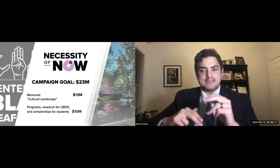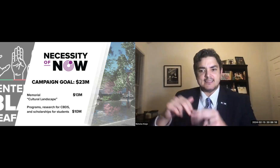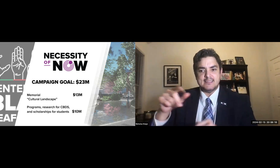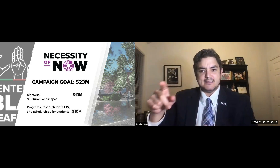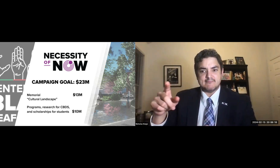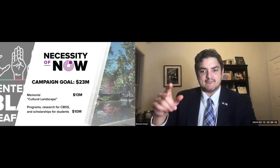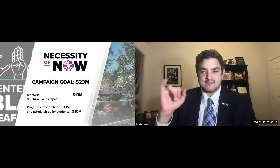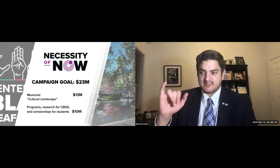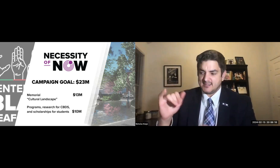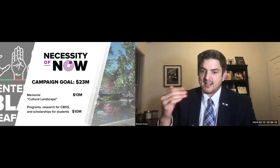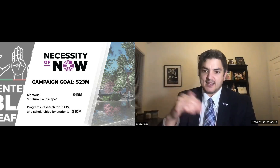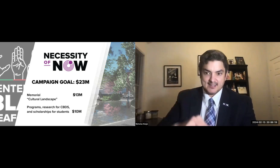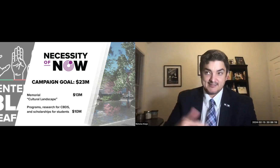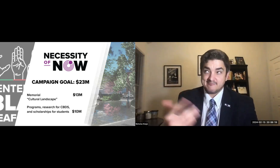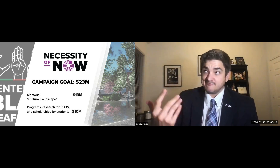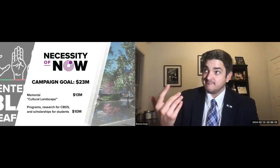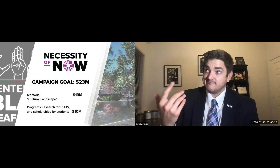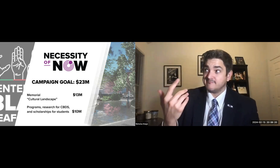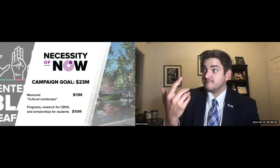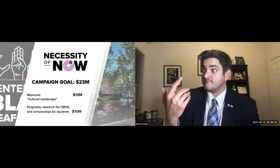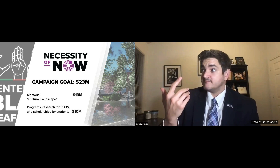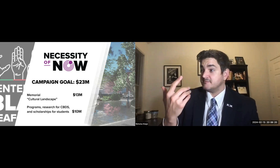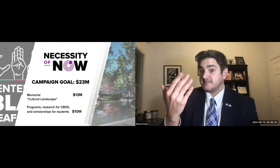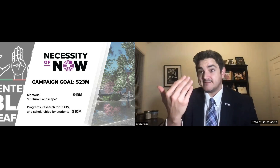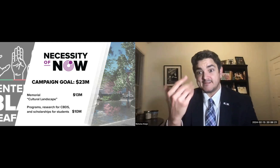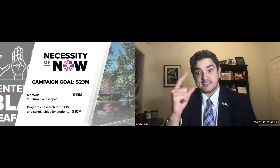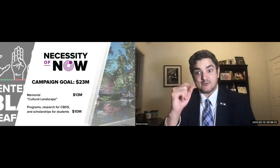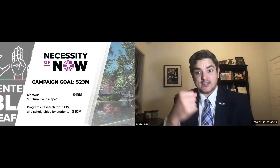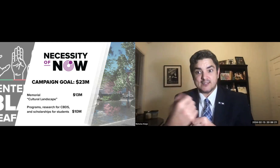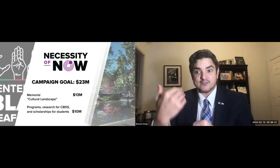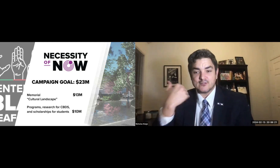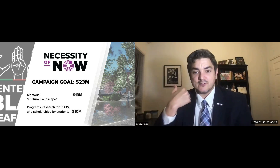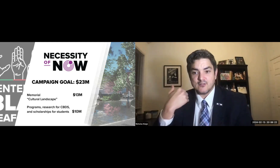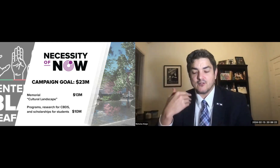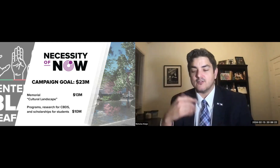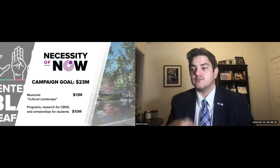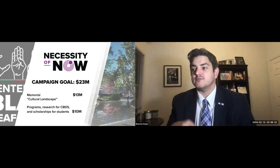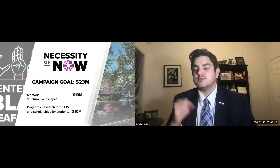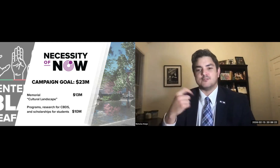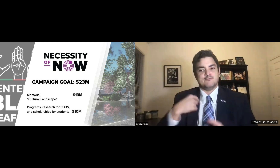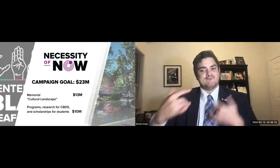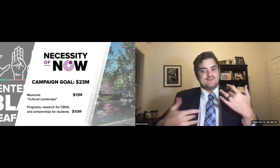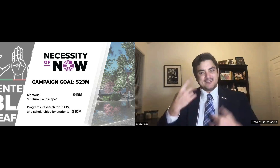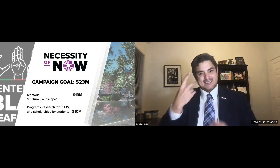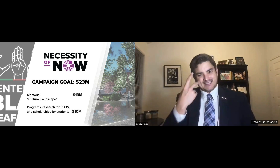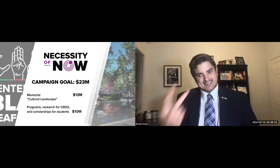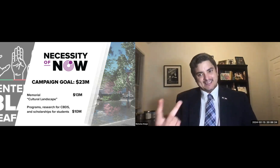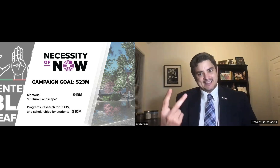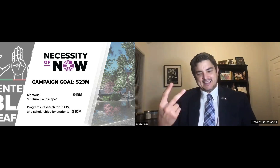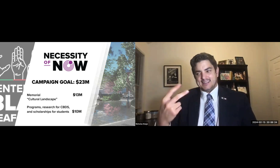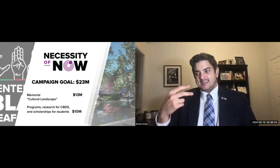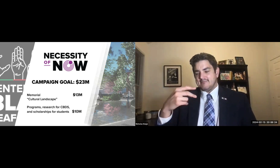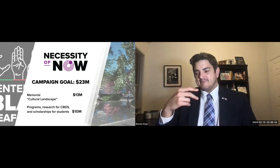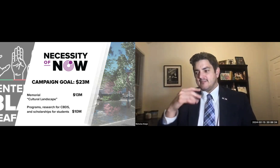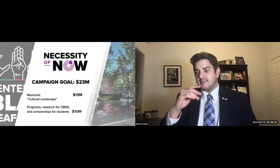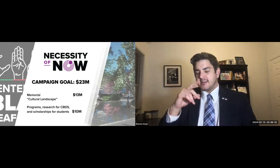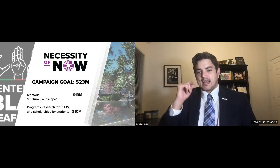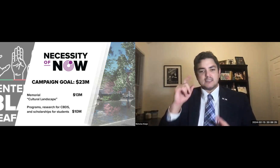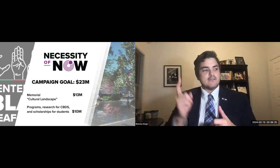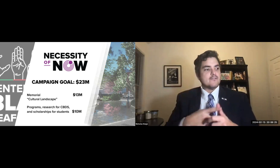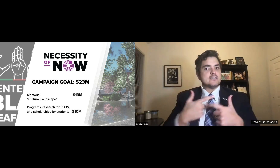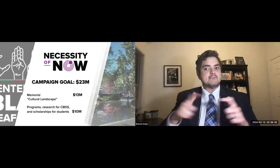a huge fundraising campaign since the campaign for building the SLCC building, and that was 25 years